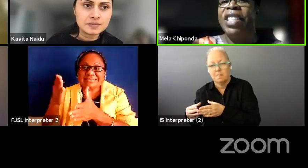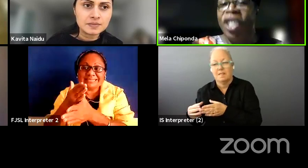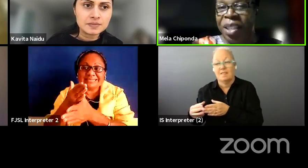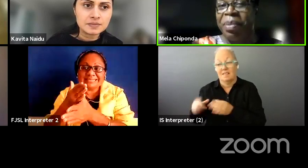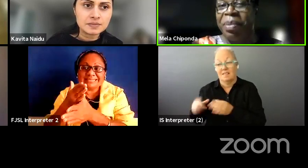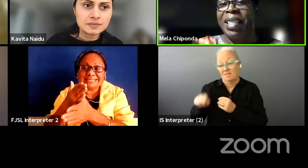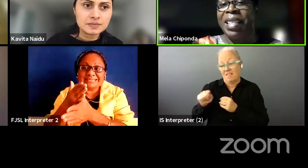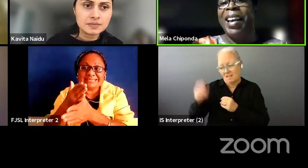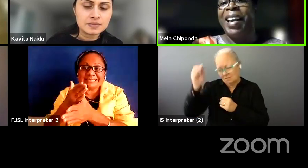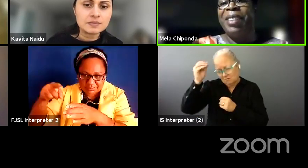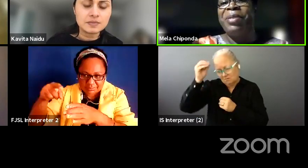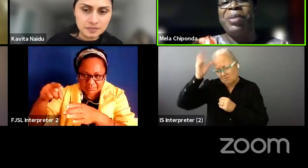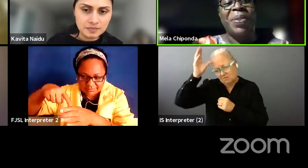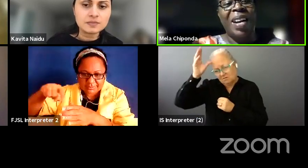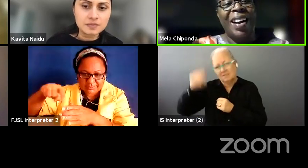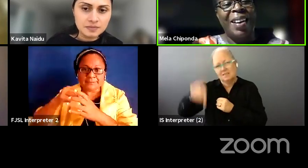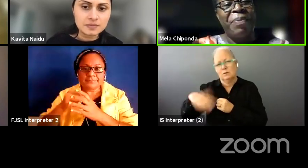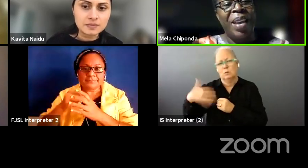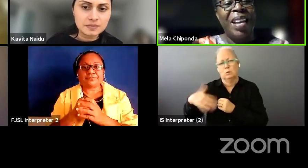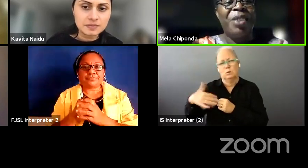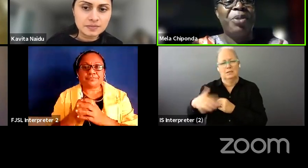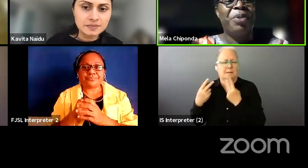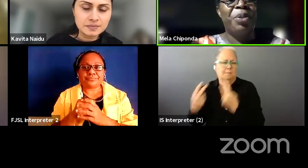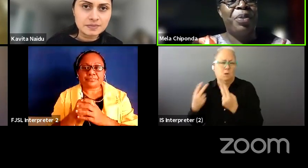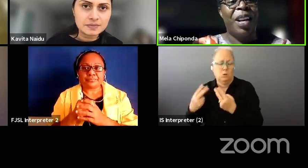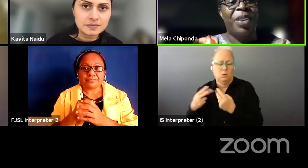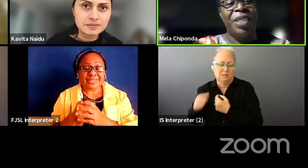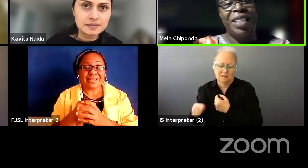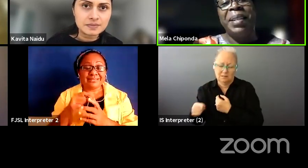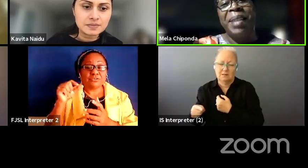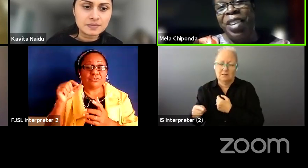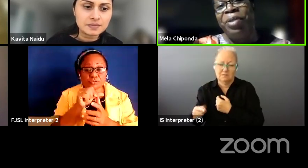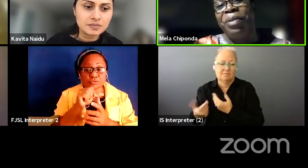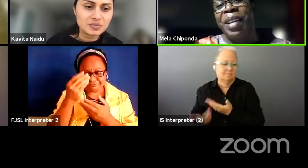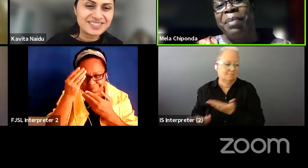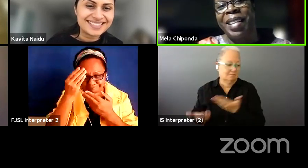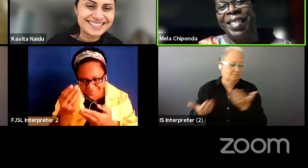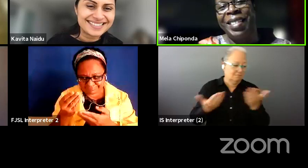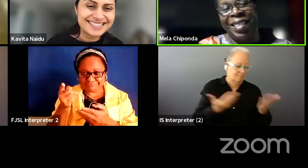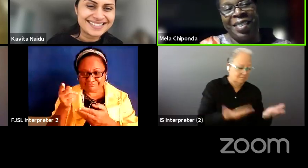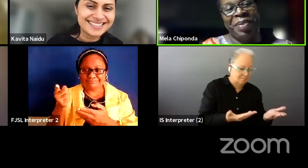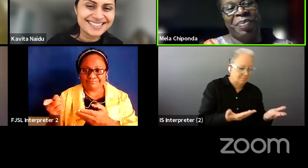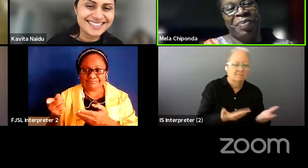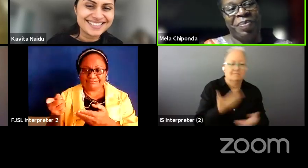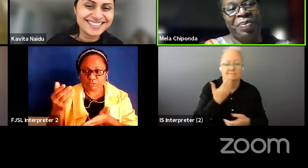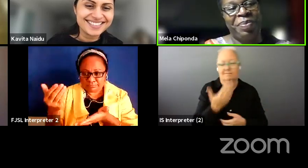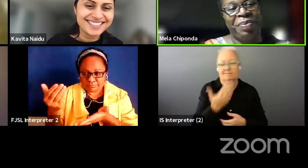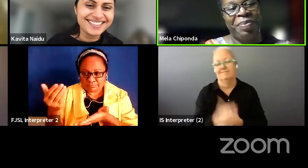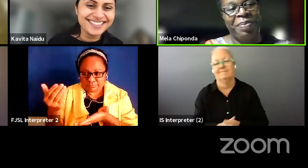that is legitimate. I will hand over to Felogene. Thank you very much.